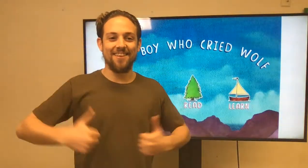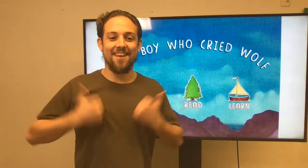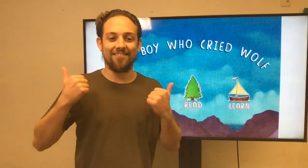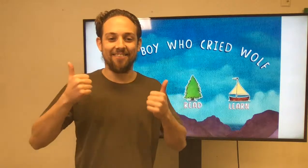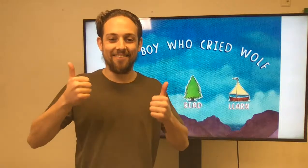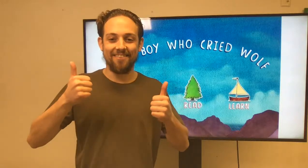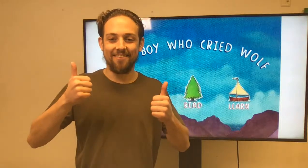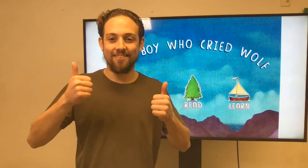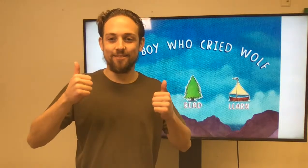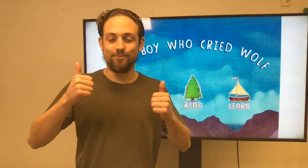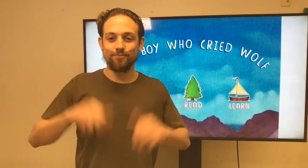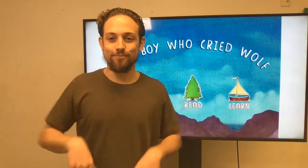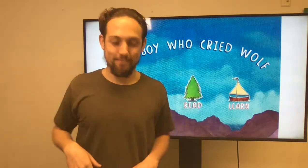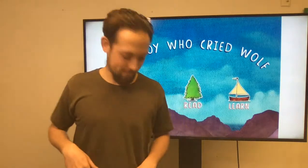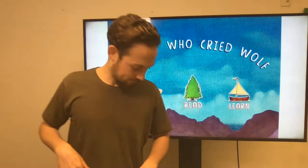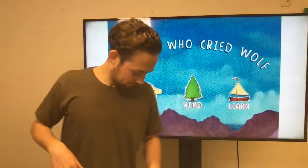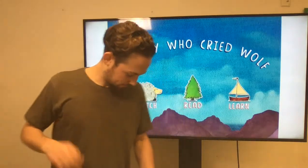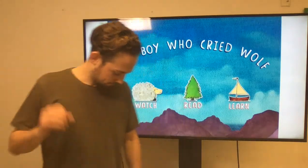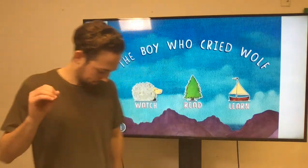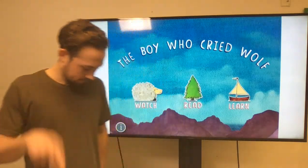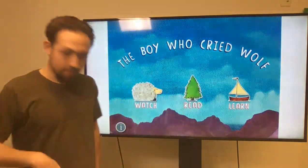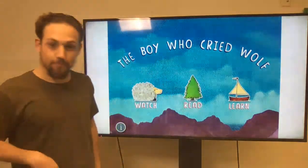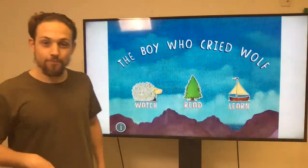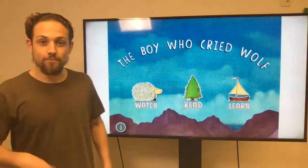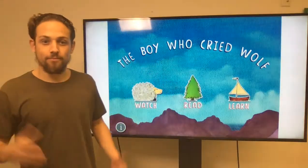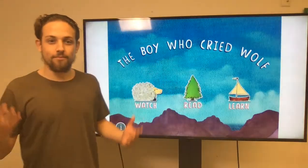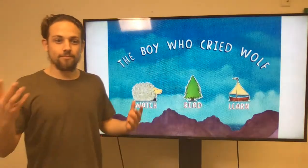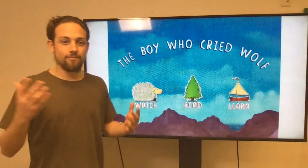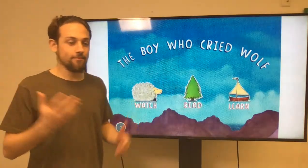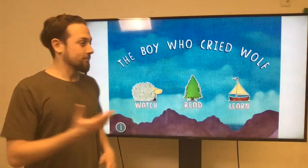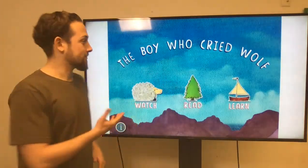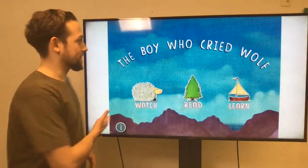Hello, everyone. Looks like we are live.